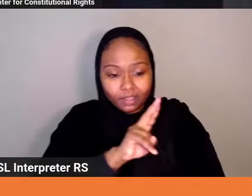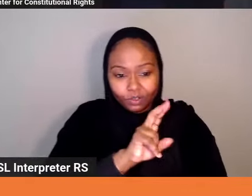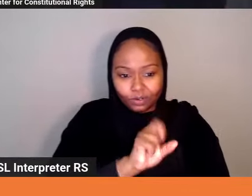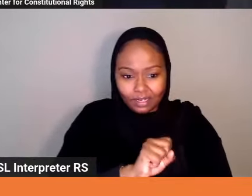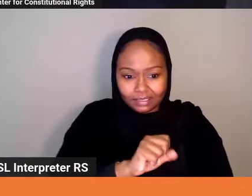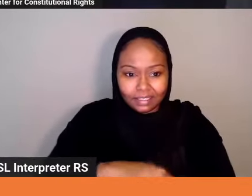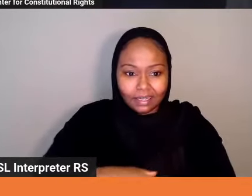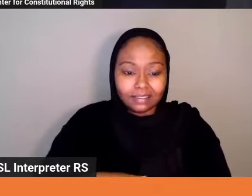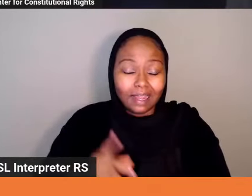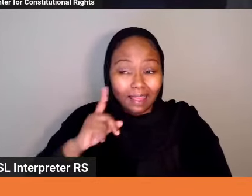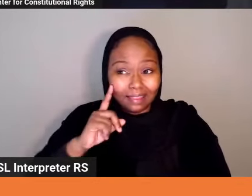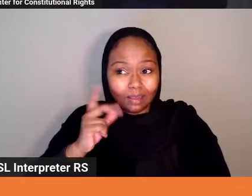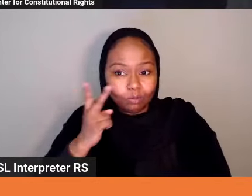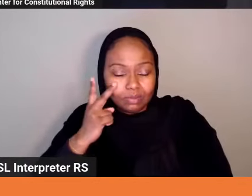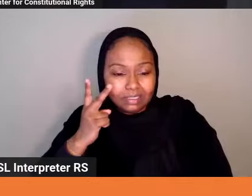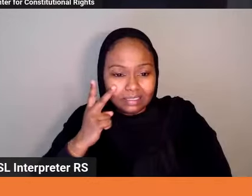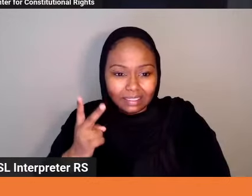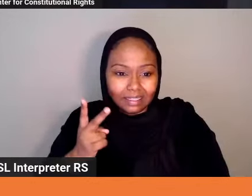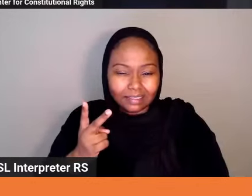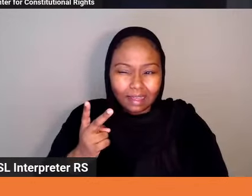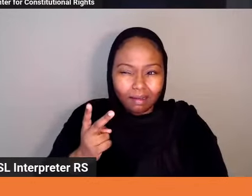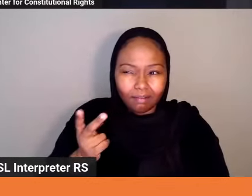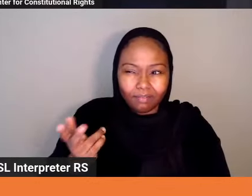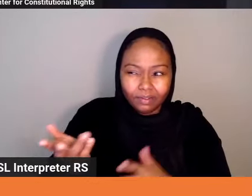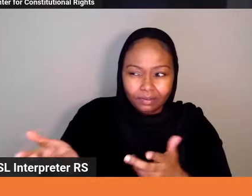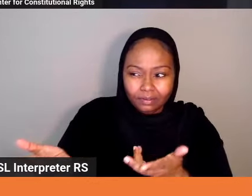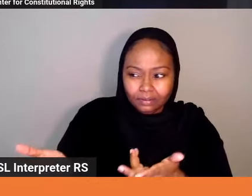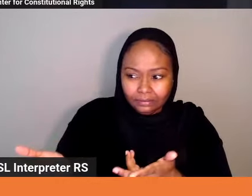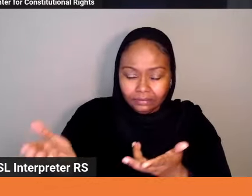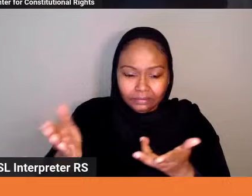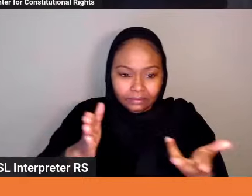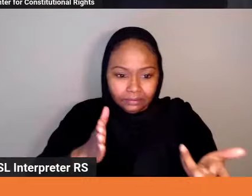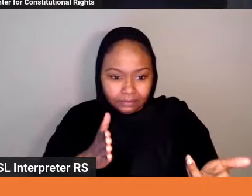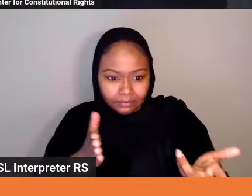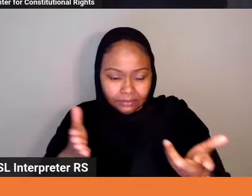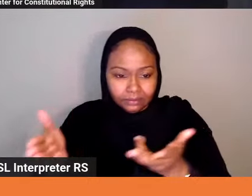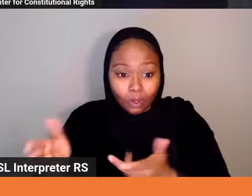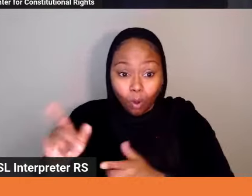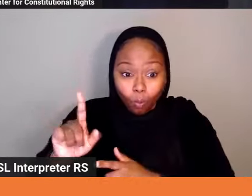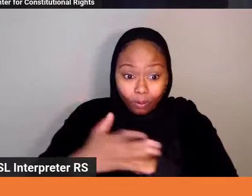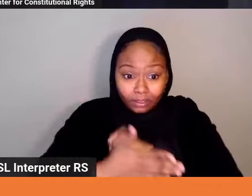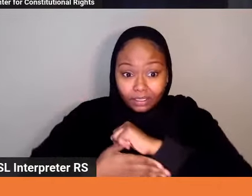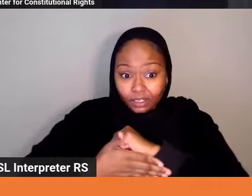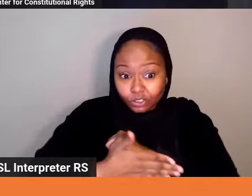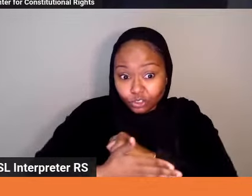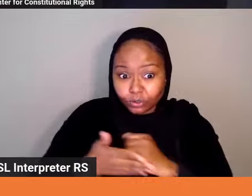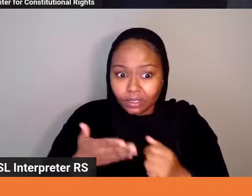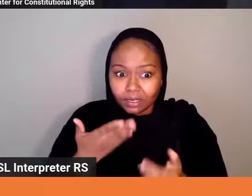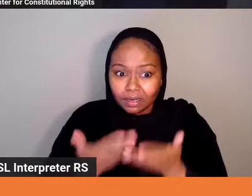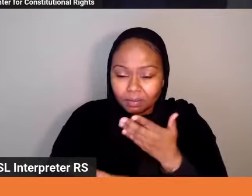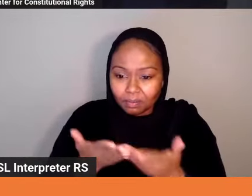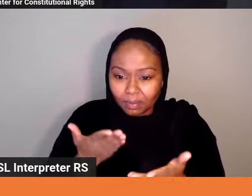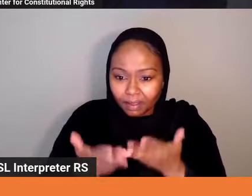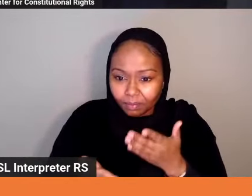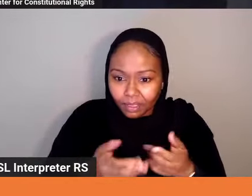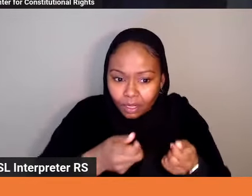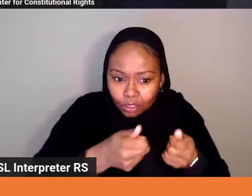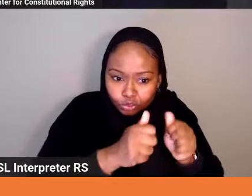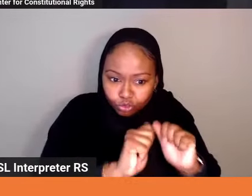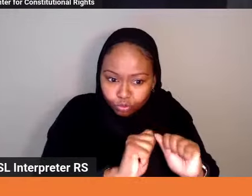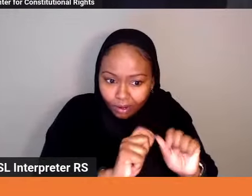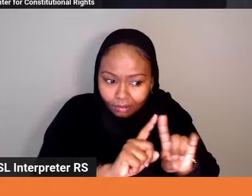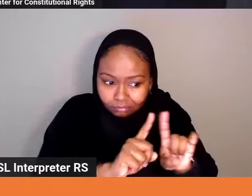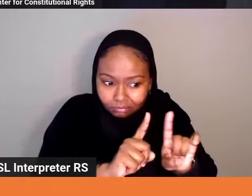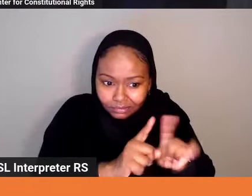do think we see this back and forth with one country maybe testing out the boundaries